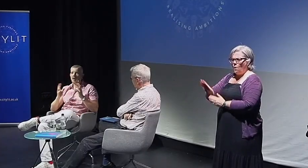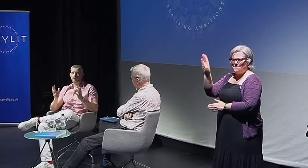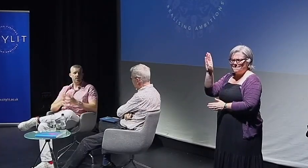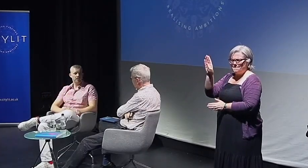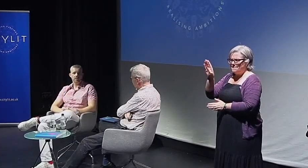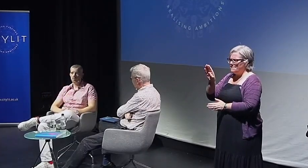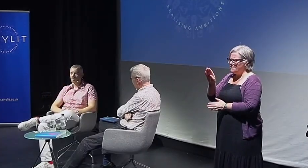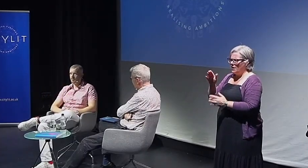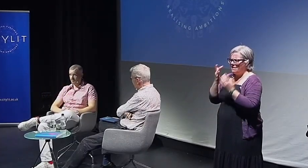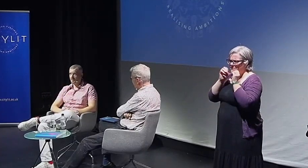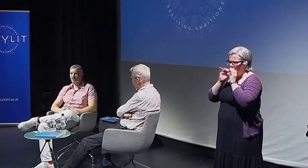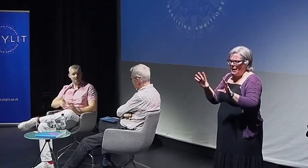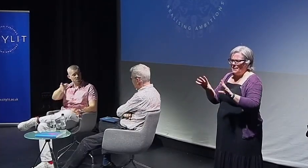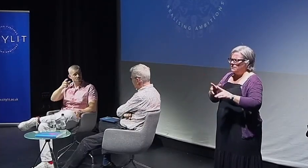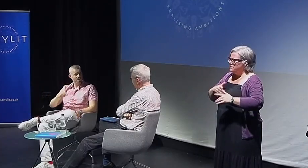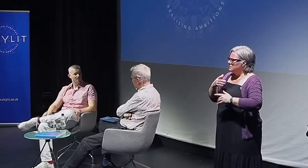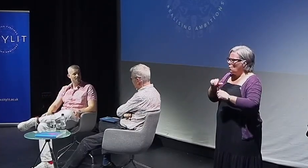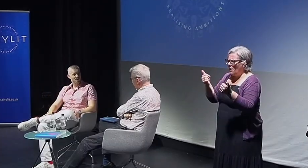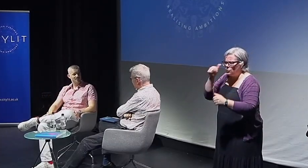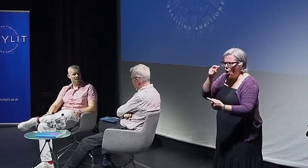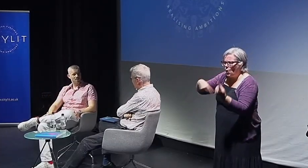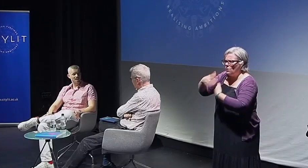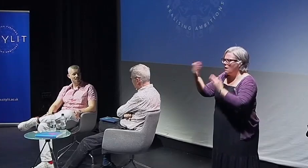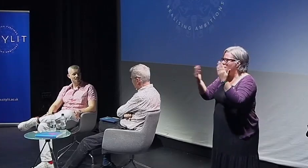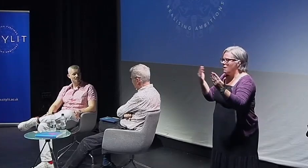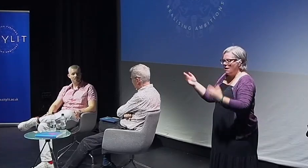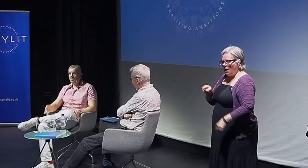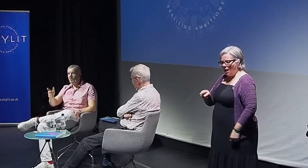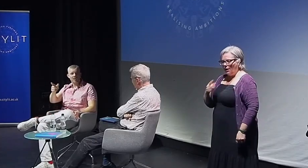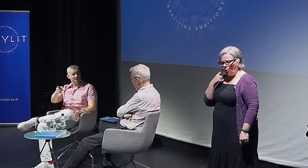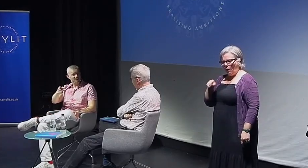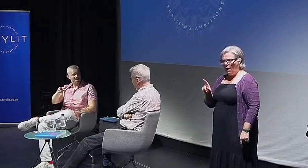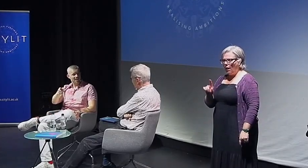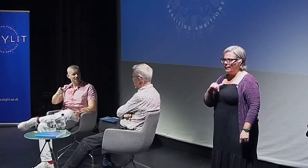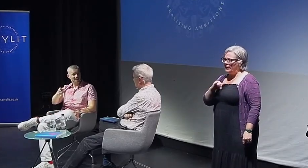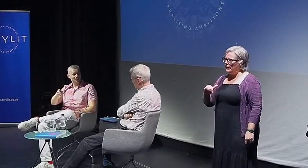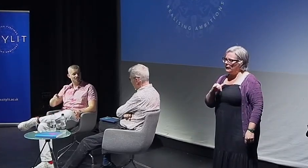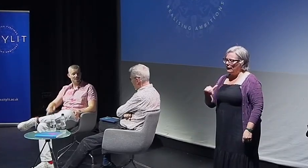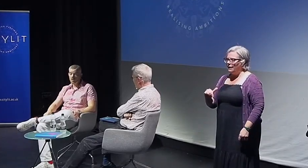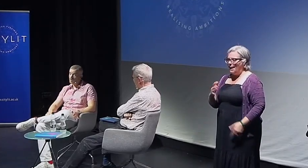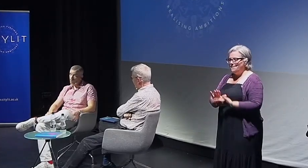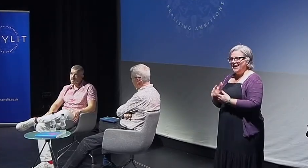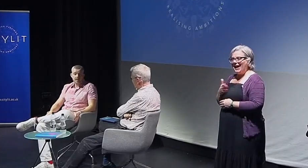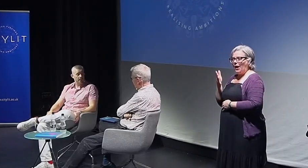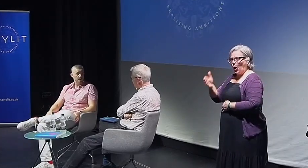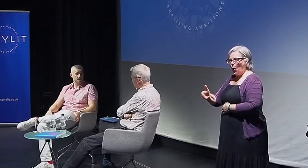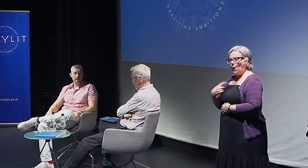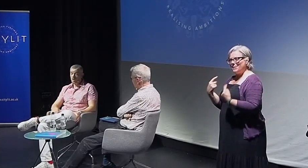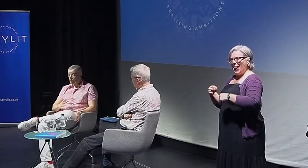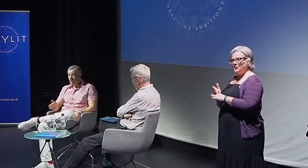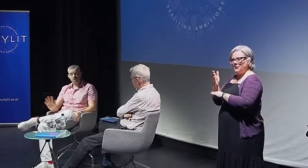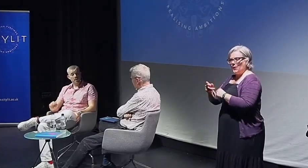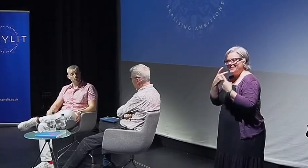and they were everywhere. And I thought, well, if they all sound like me, I can go to that gallery then, can't I? I used to walk into